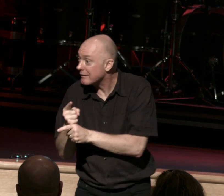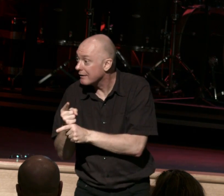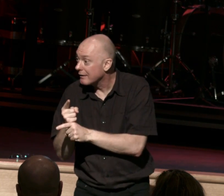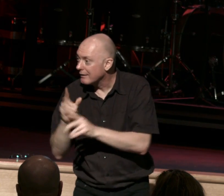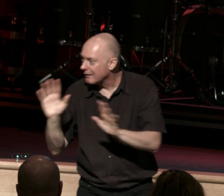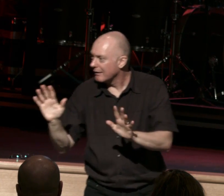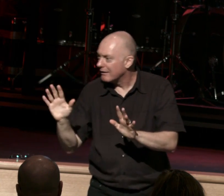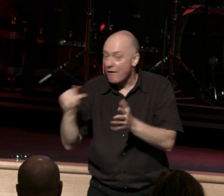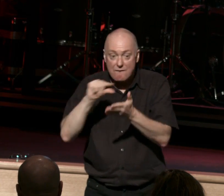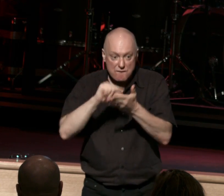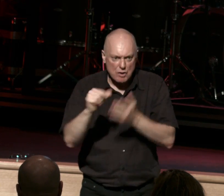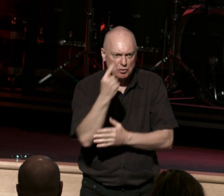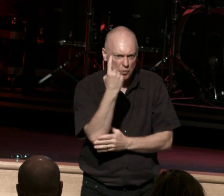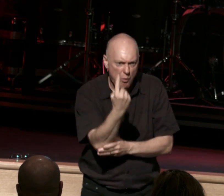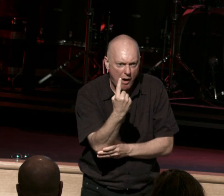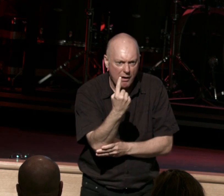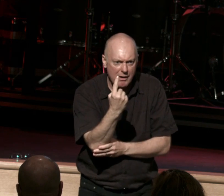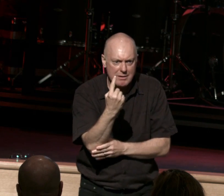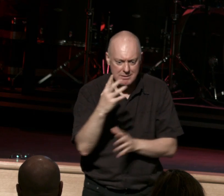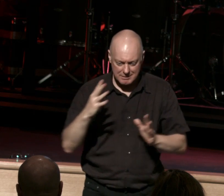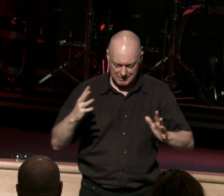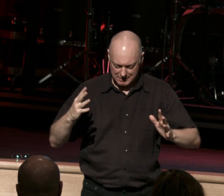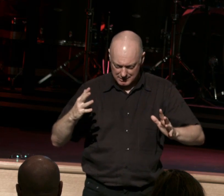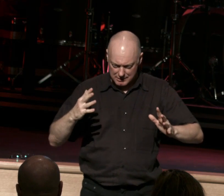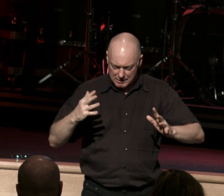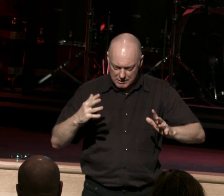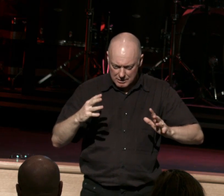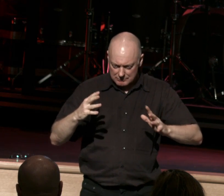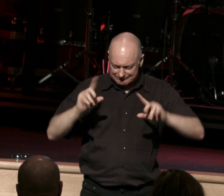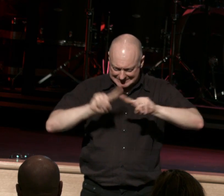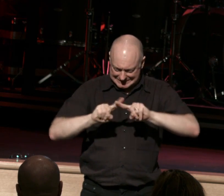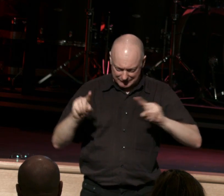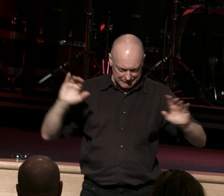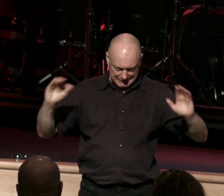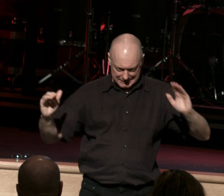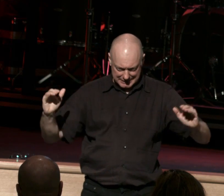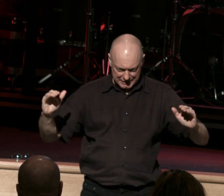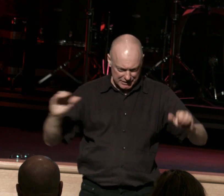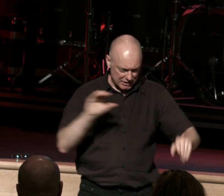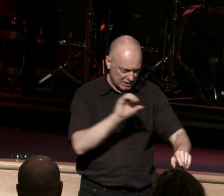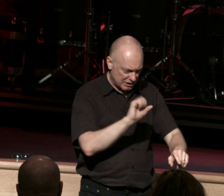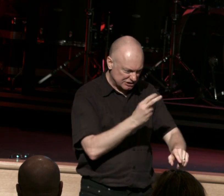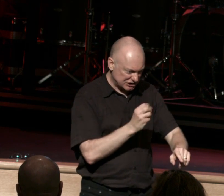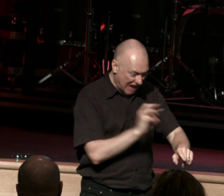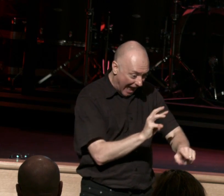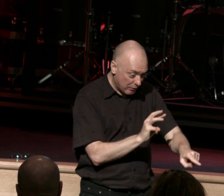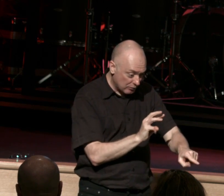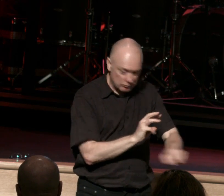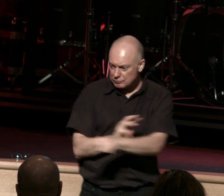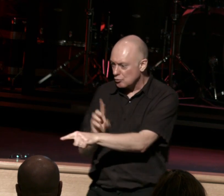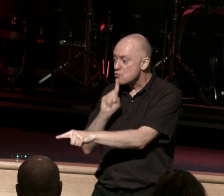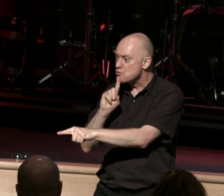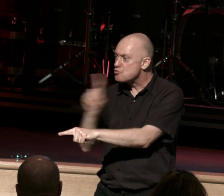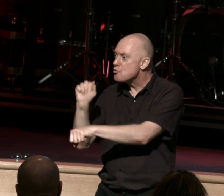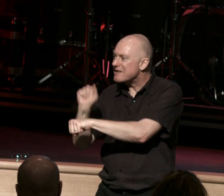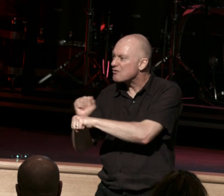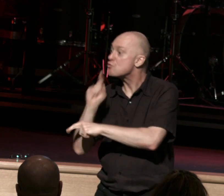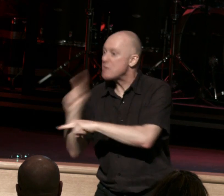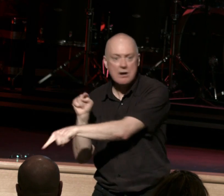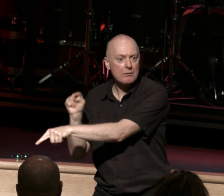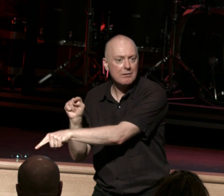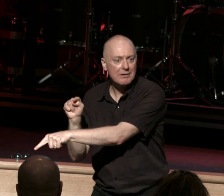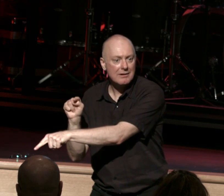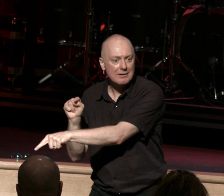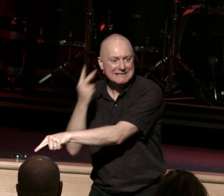shadow. And notice right in verse 1, the contrast of shadow with true form. You see that there?